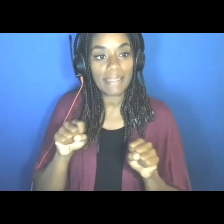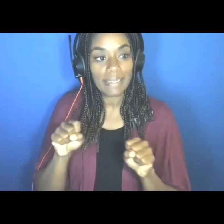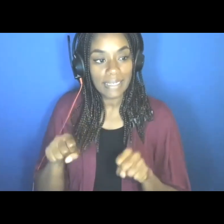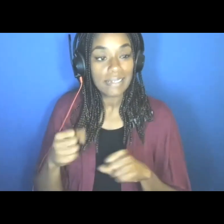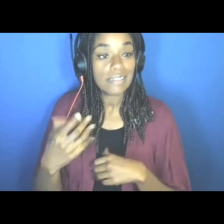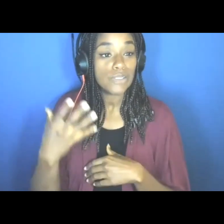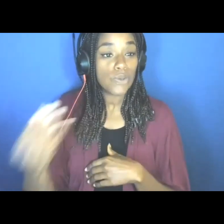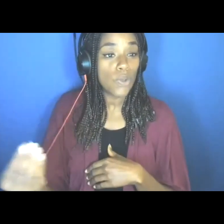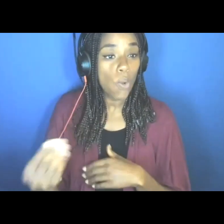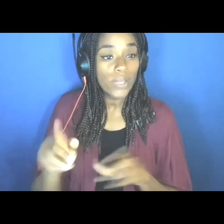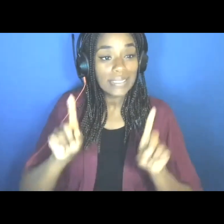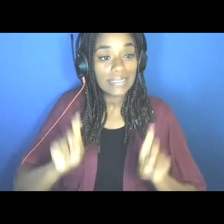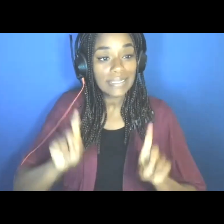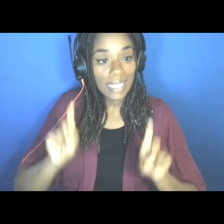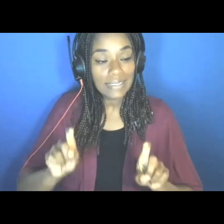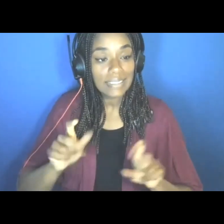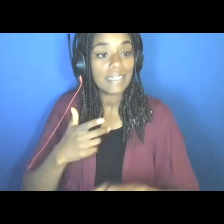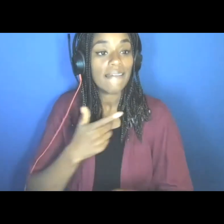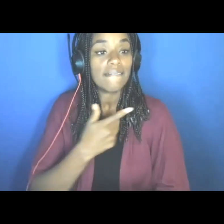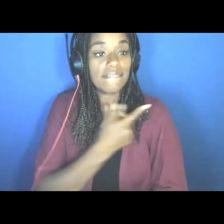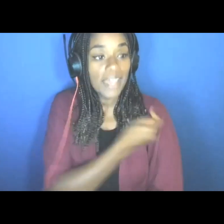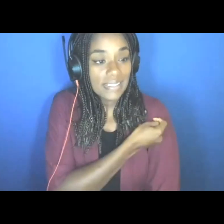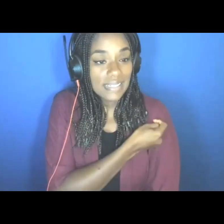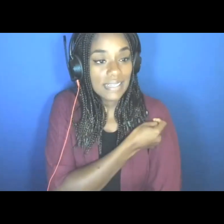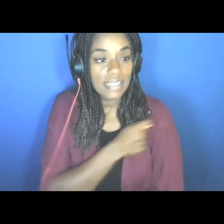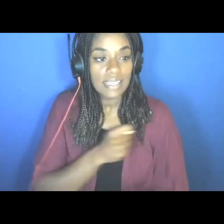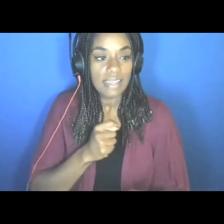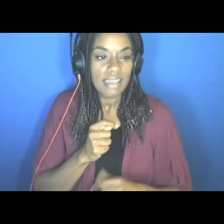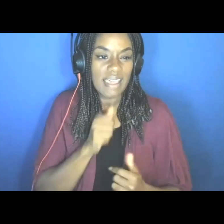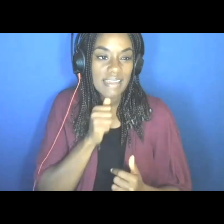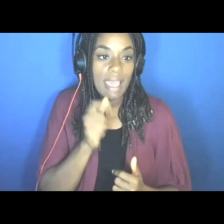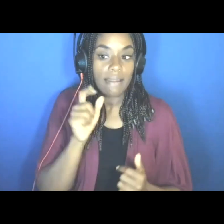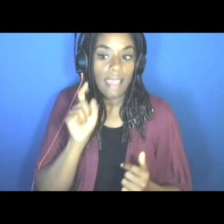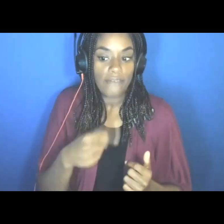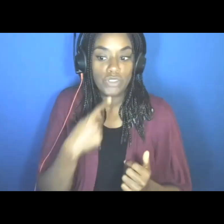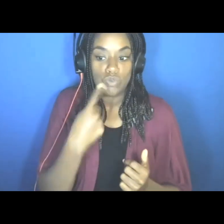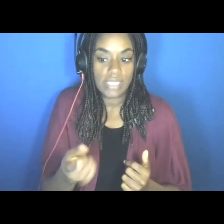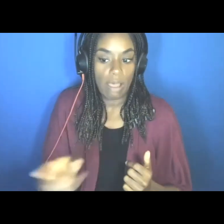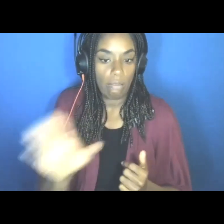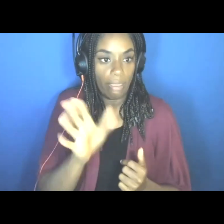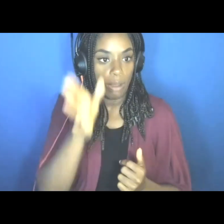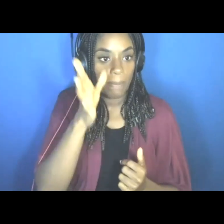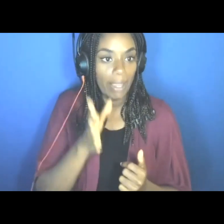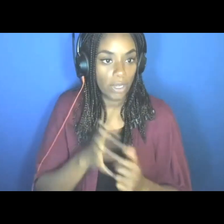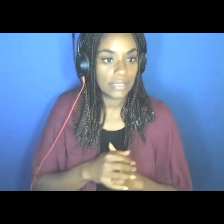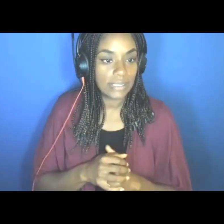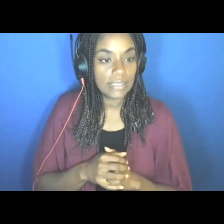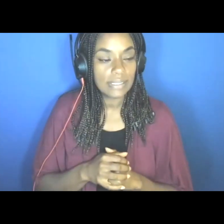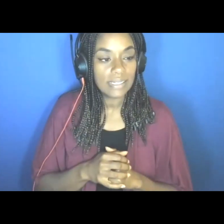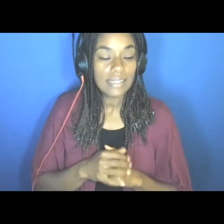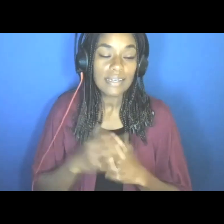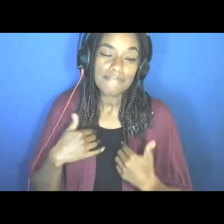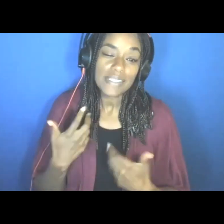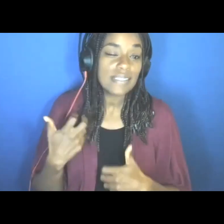get tested, get vaccinated without having to come out to their parents. And it's always difficult